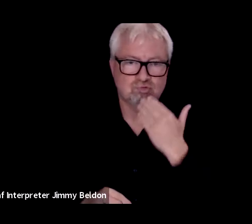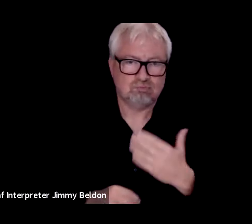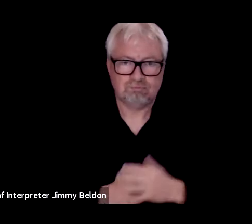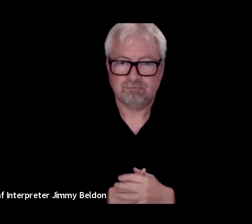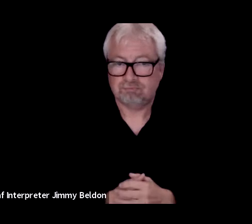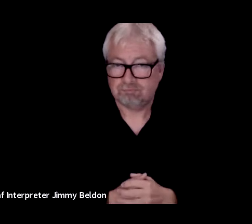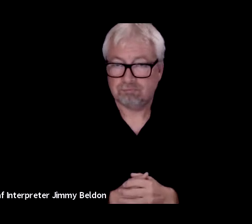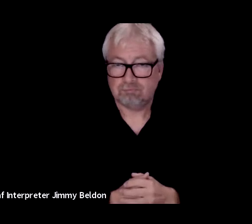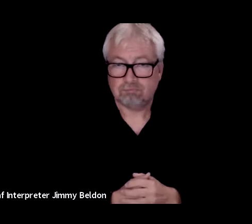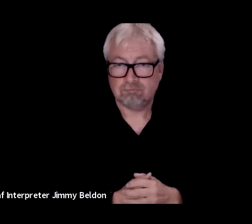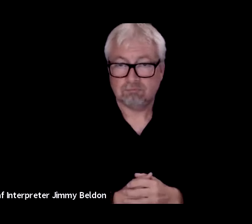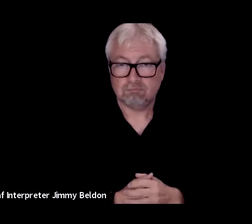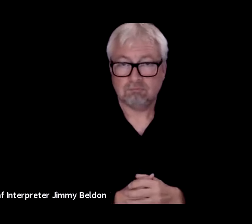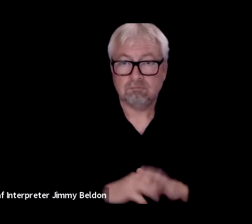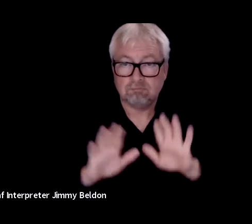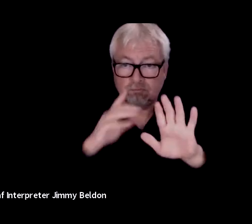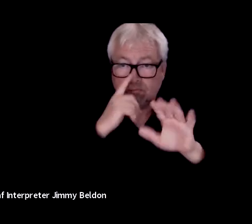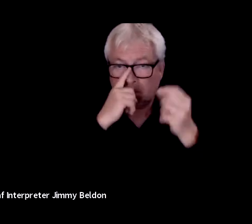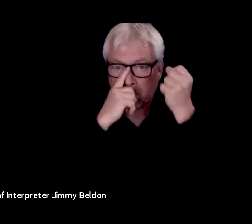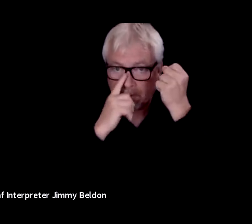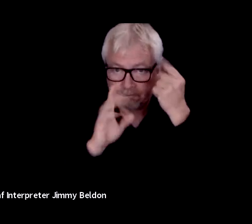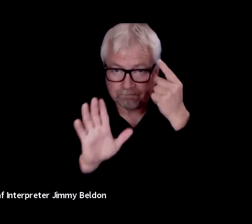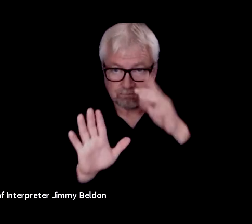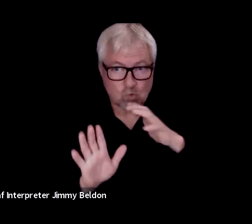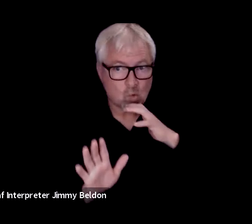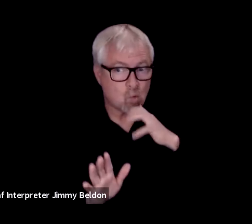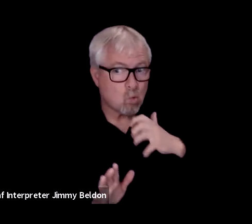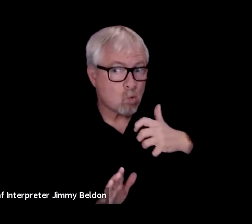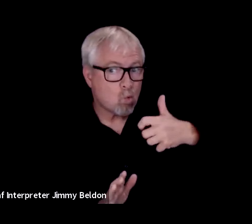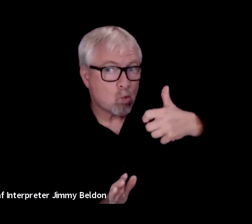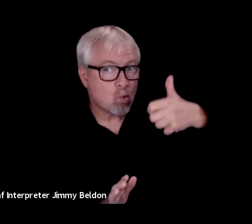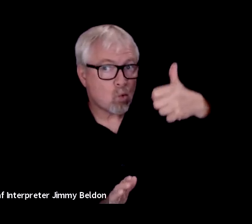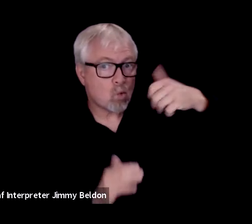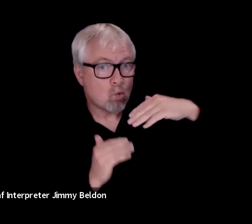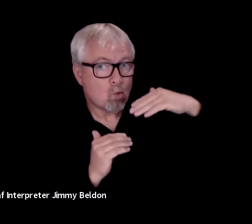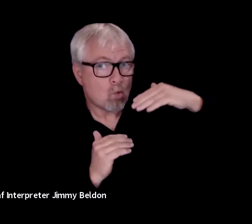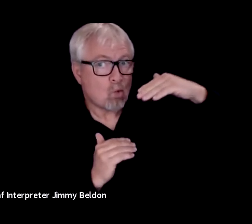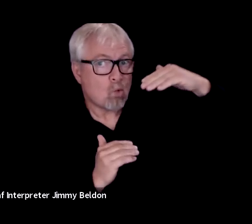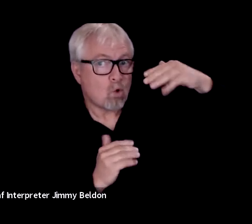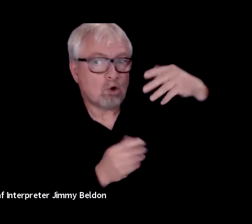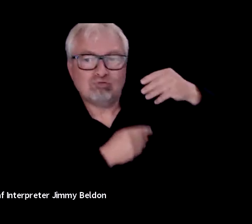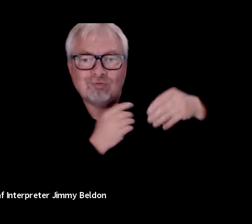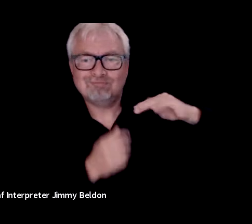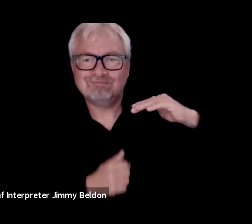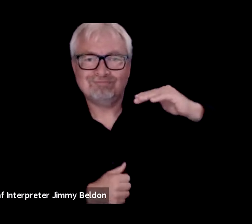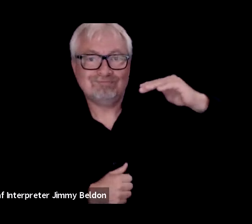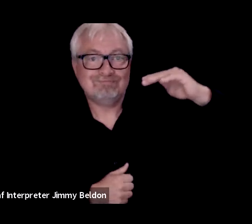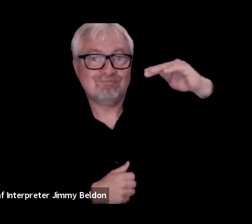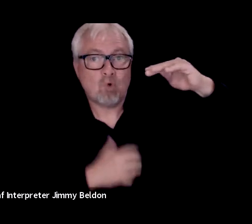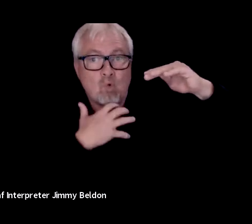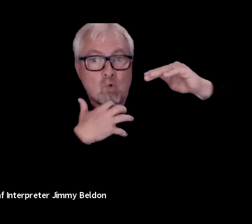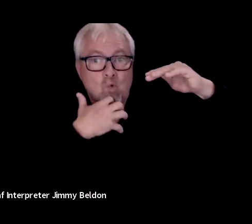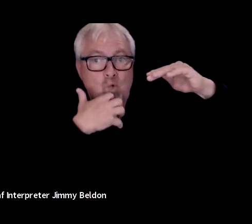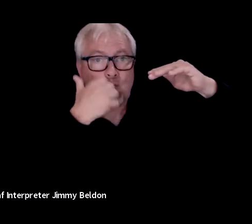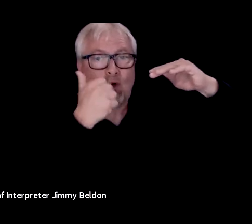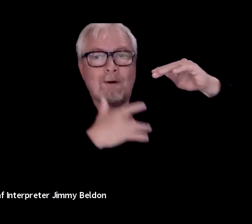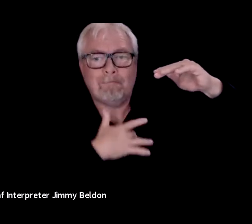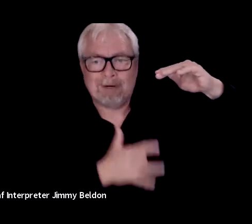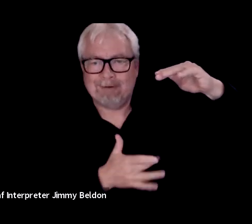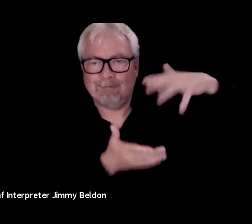people, where it was 80% among adults over 65, but 95%